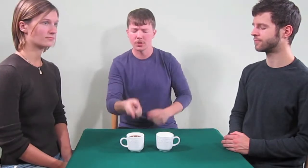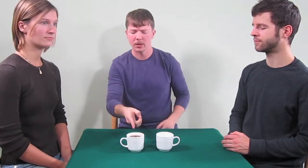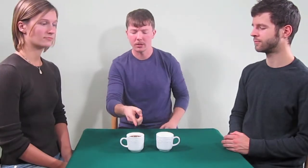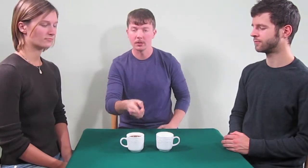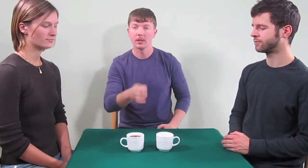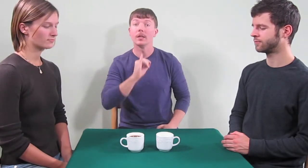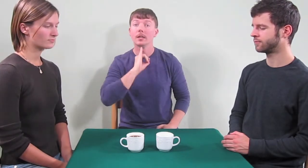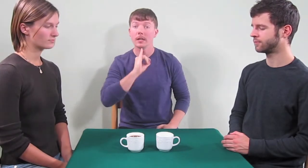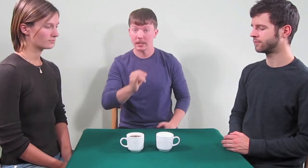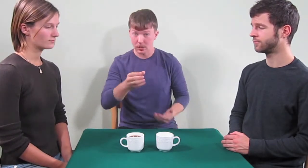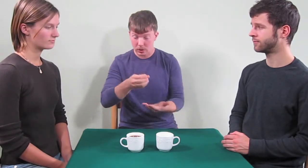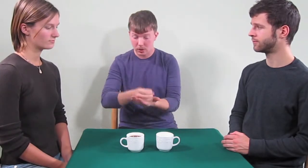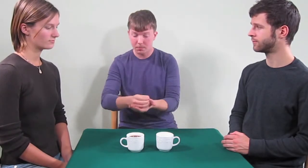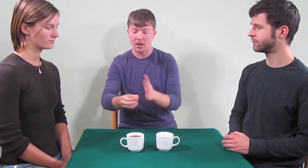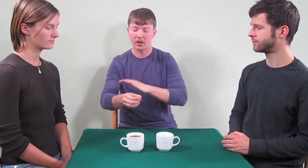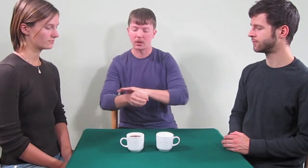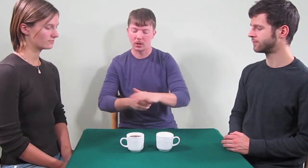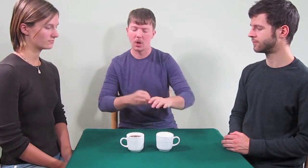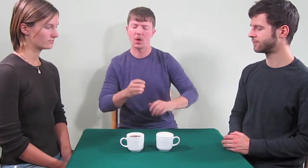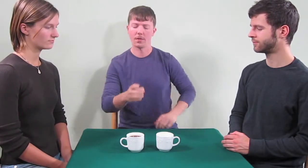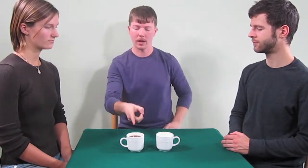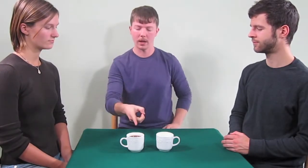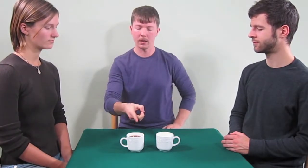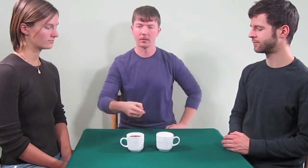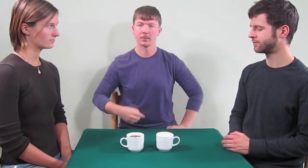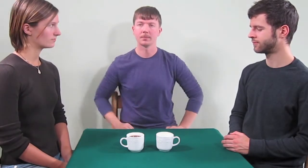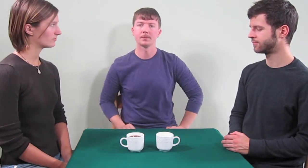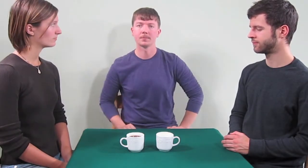seo? Is cúpán lán é.